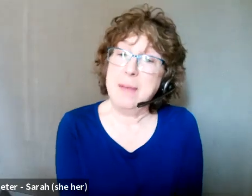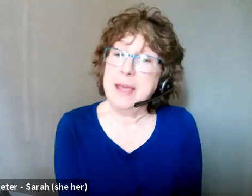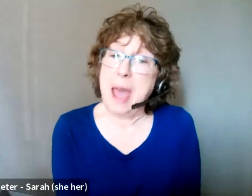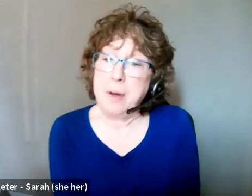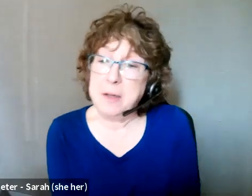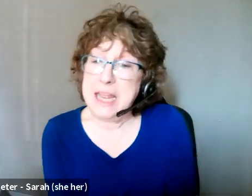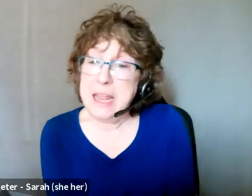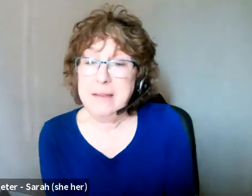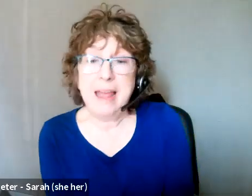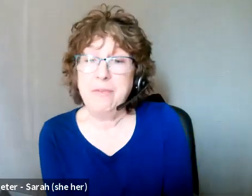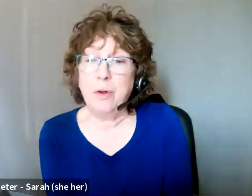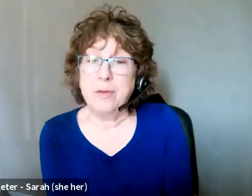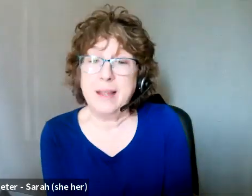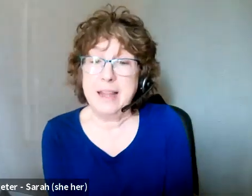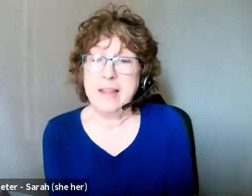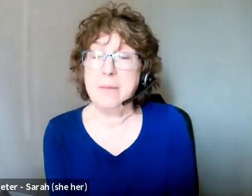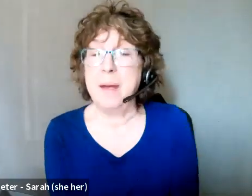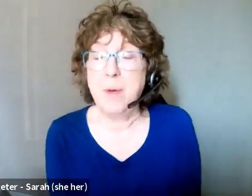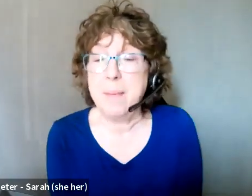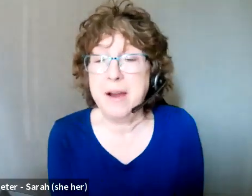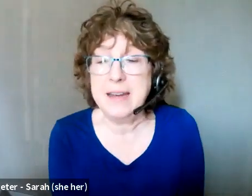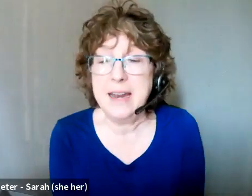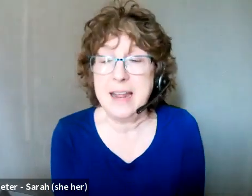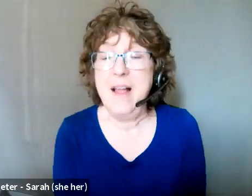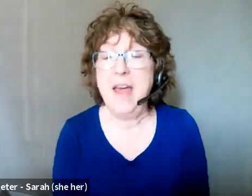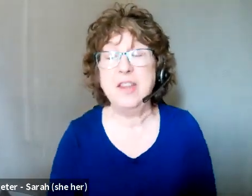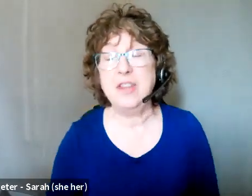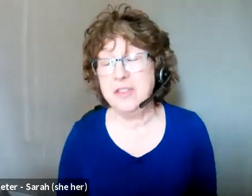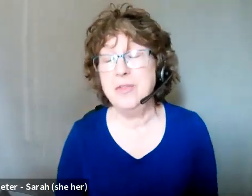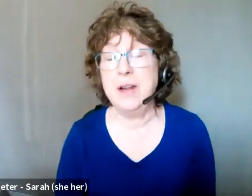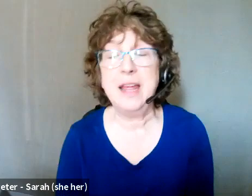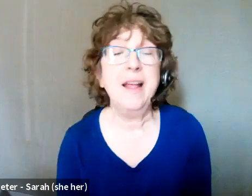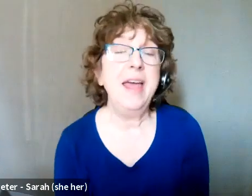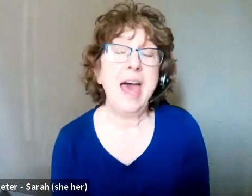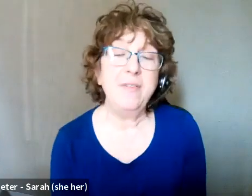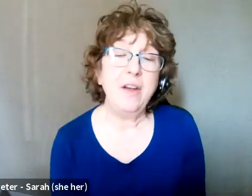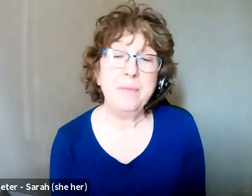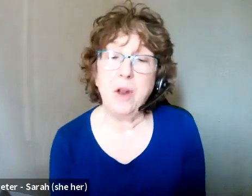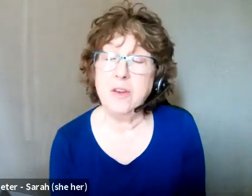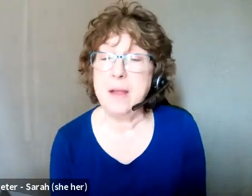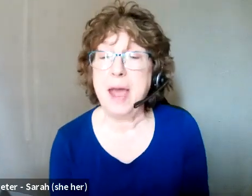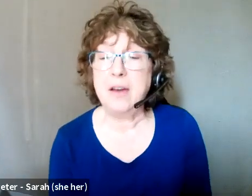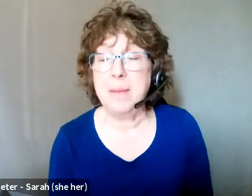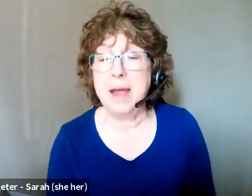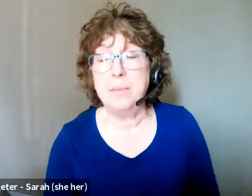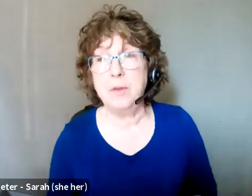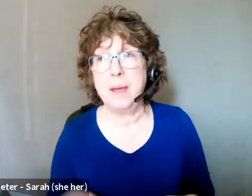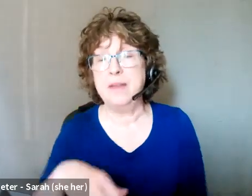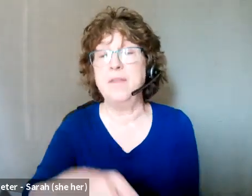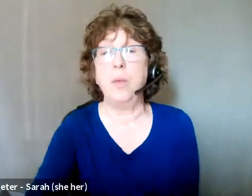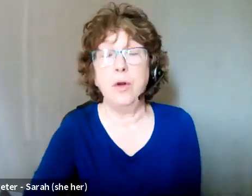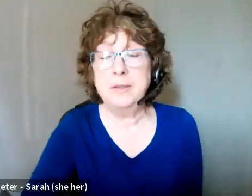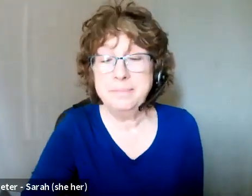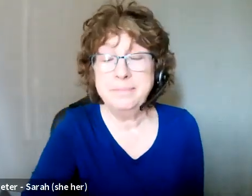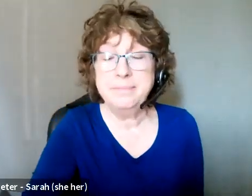identity as becoming a capital D deaf person, is that my primary identity. And it just really had a very large impact on